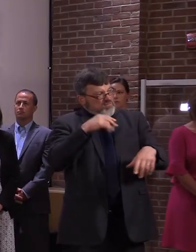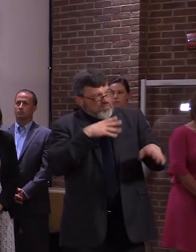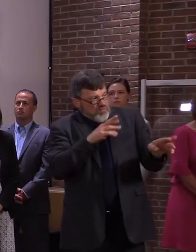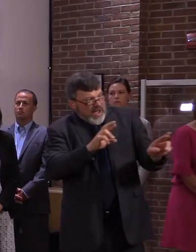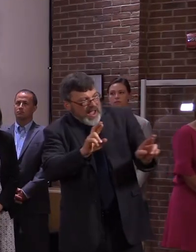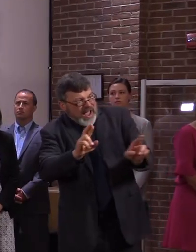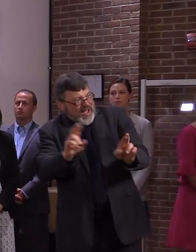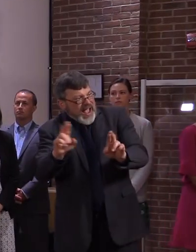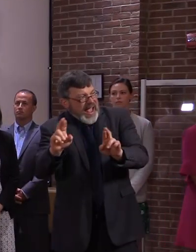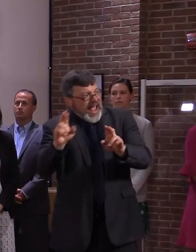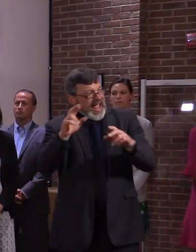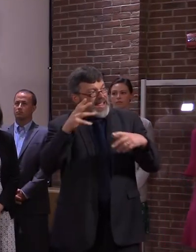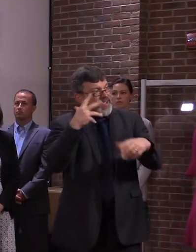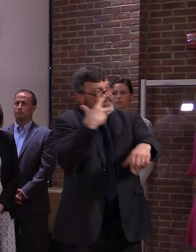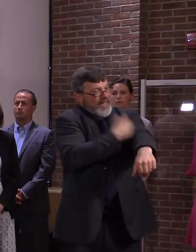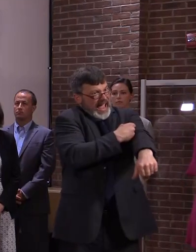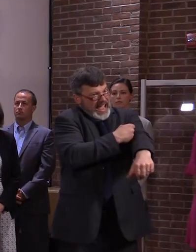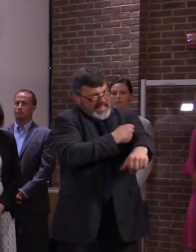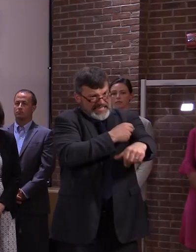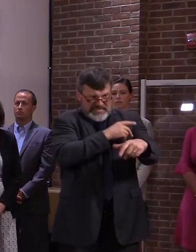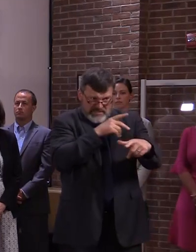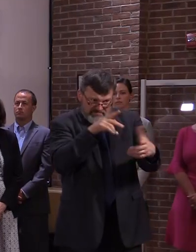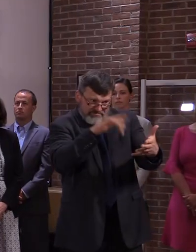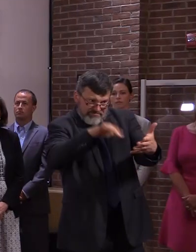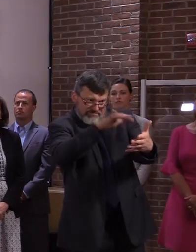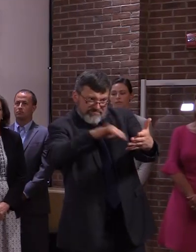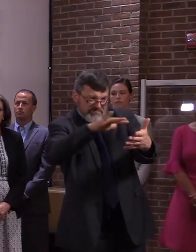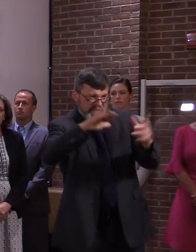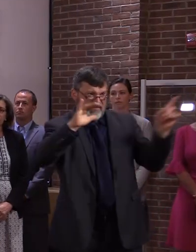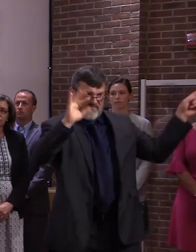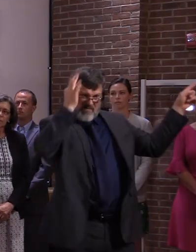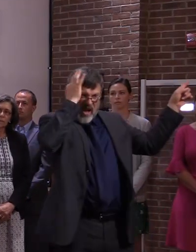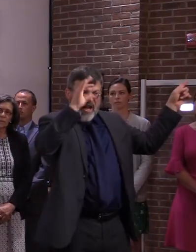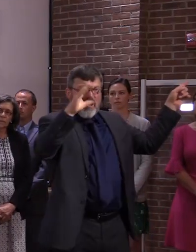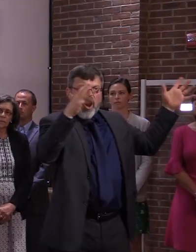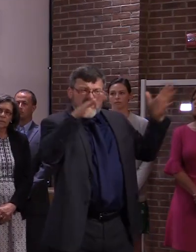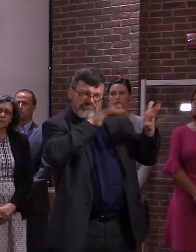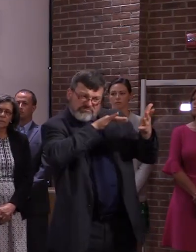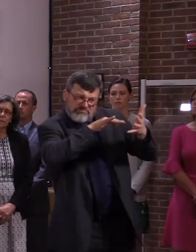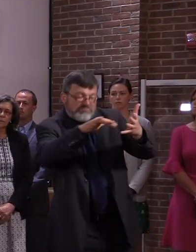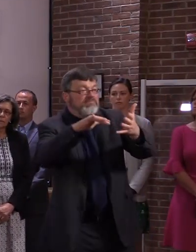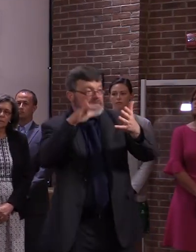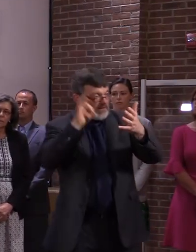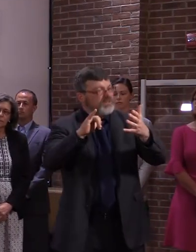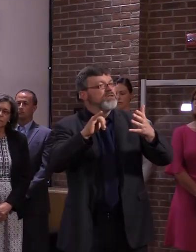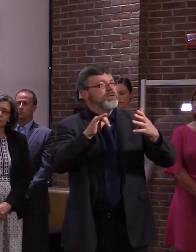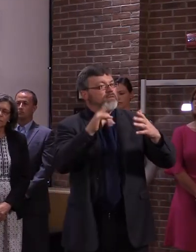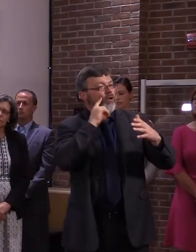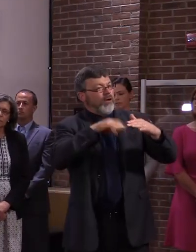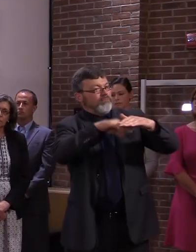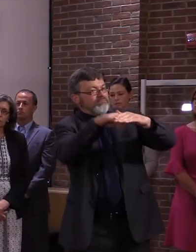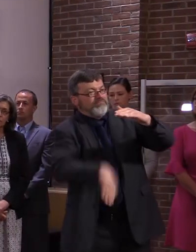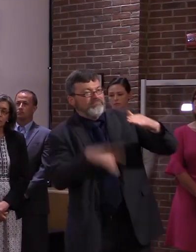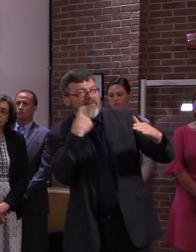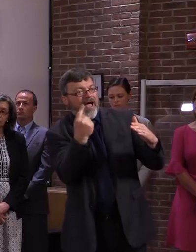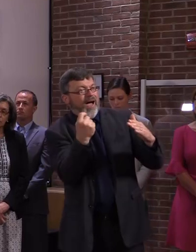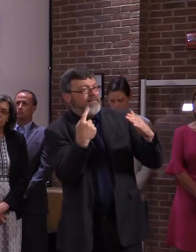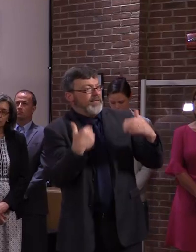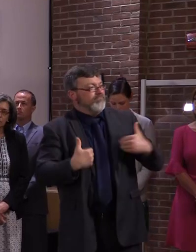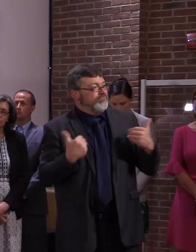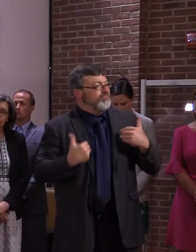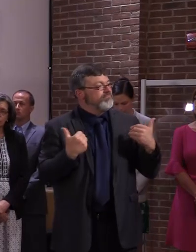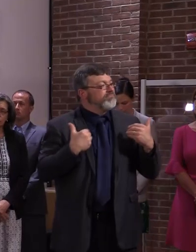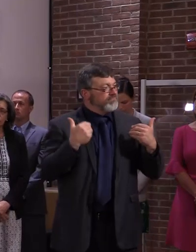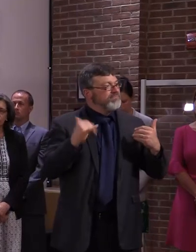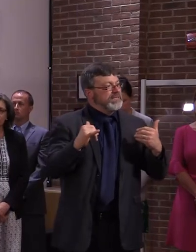vaccine to be used in younger children. I'm already collaborating with my pediatric colleagues so that we will be ready to